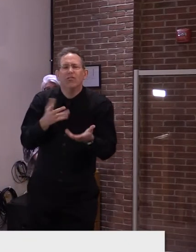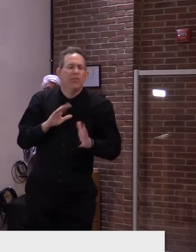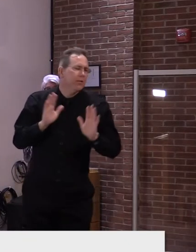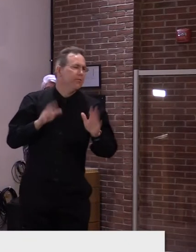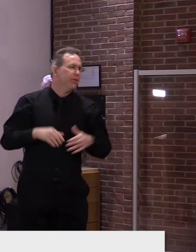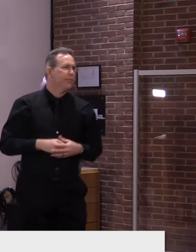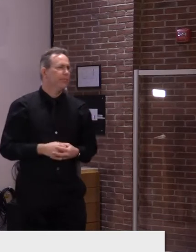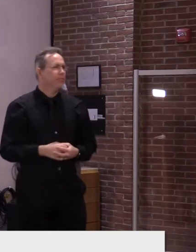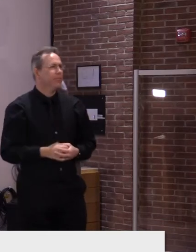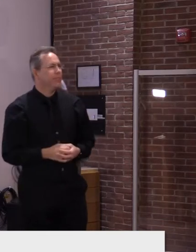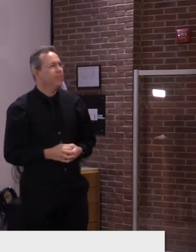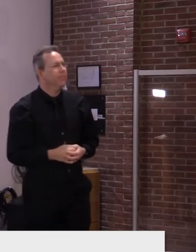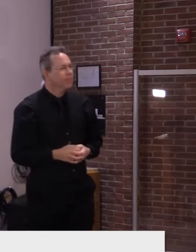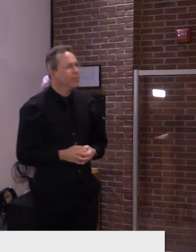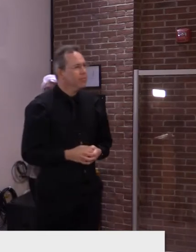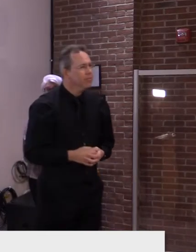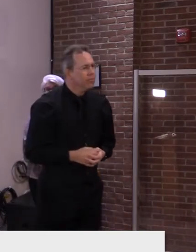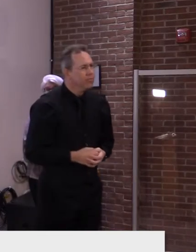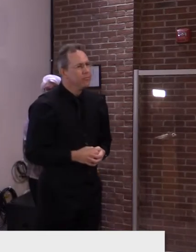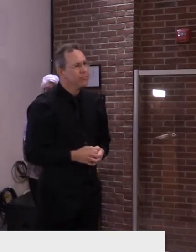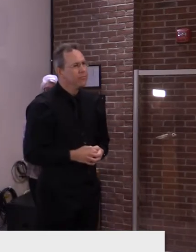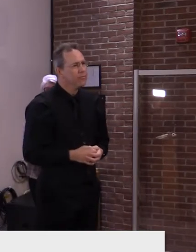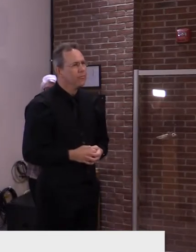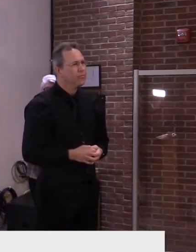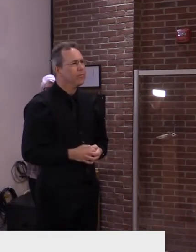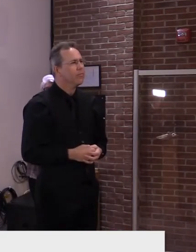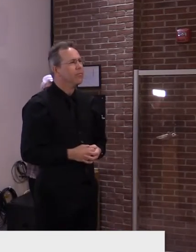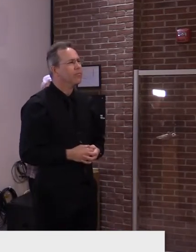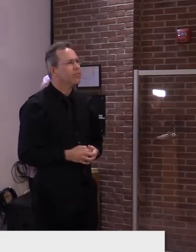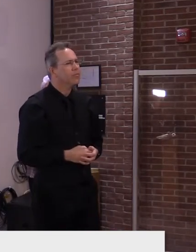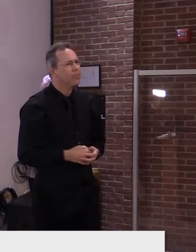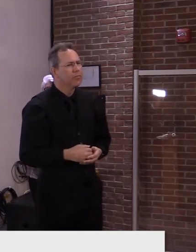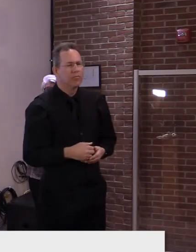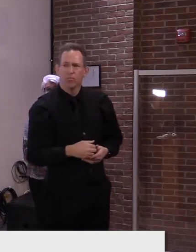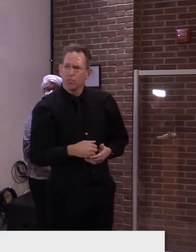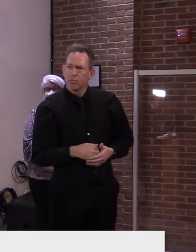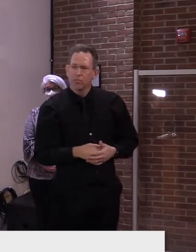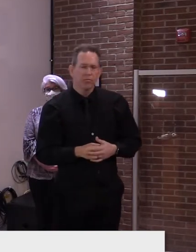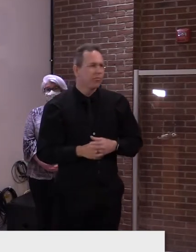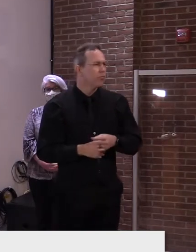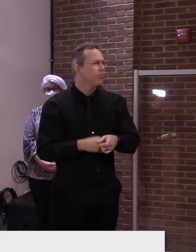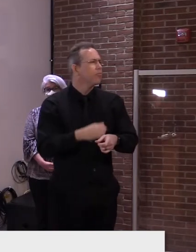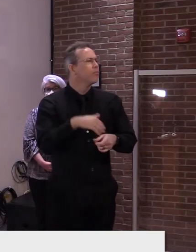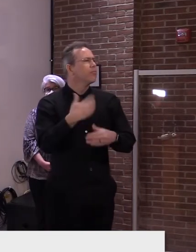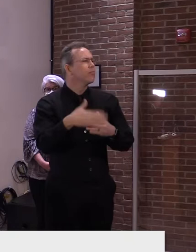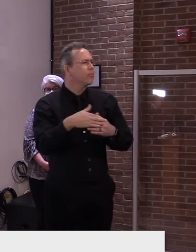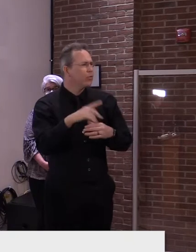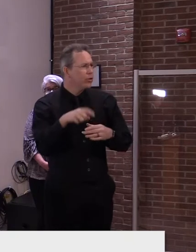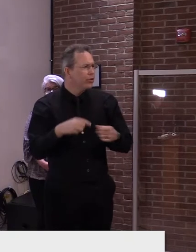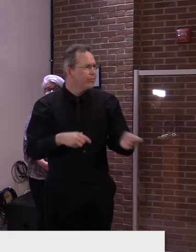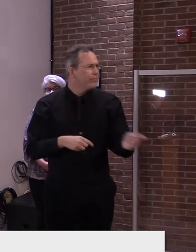Tom kind of went partway down the path about the 3 feet versus 6 feet, but I did want to follow up.